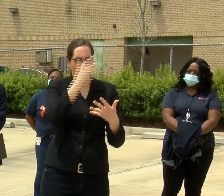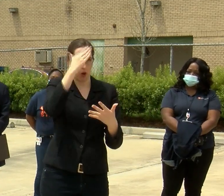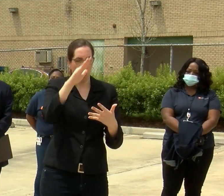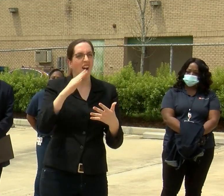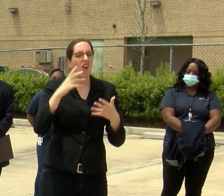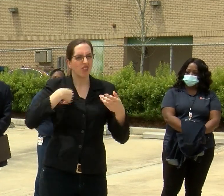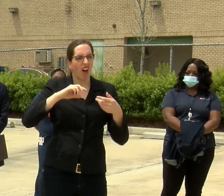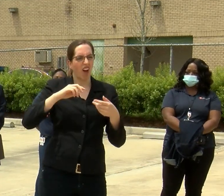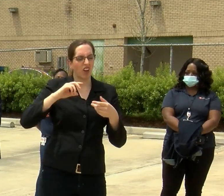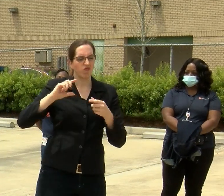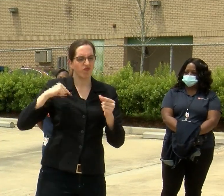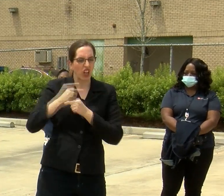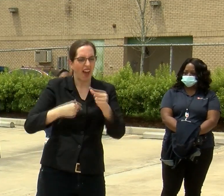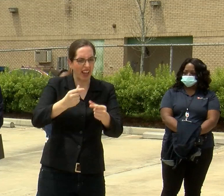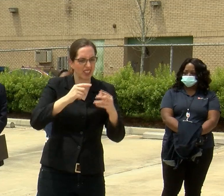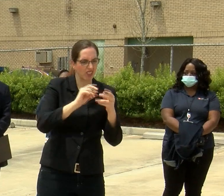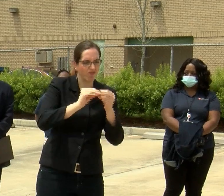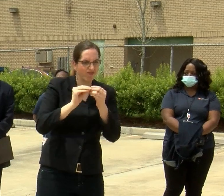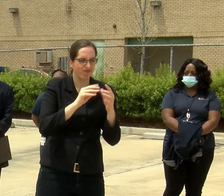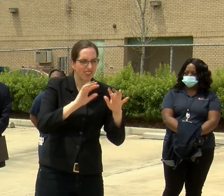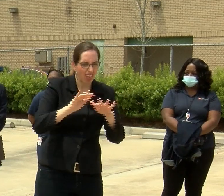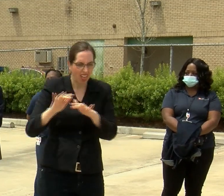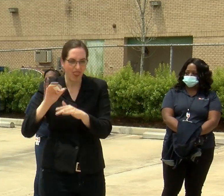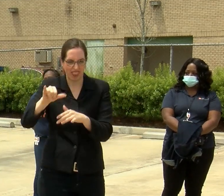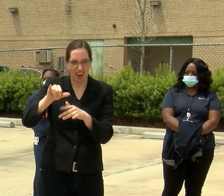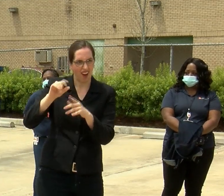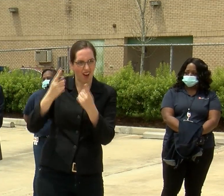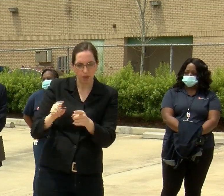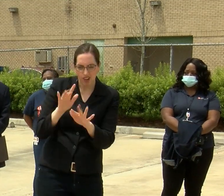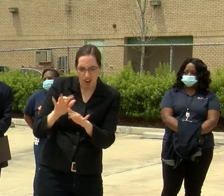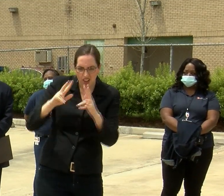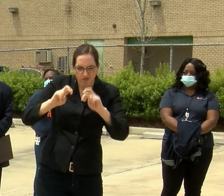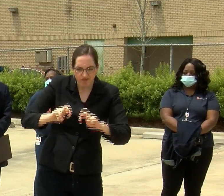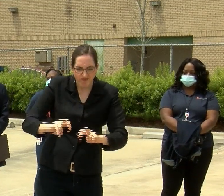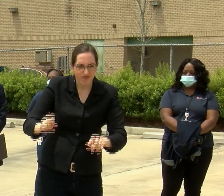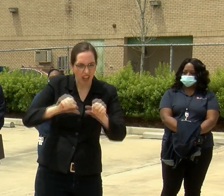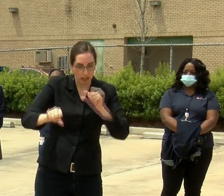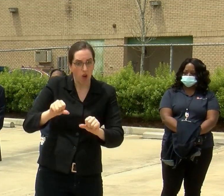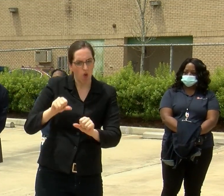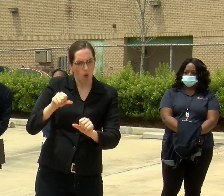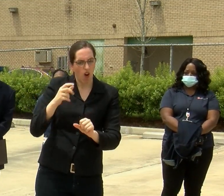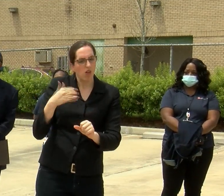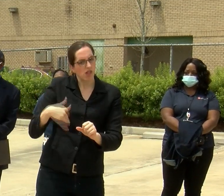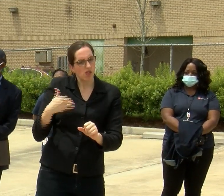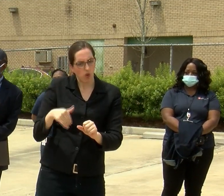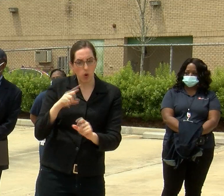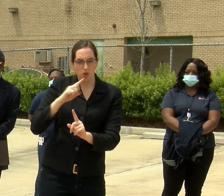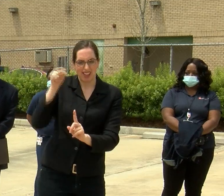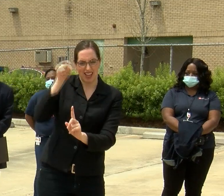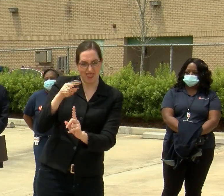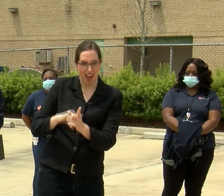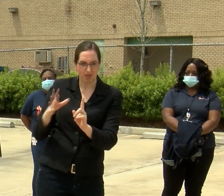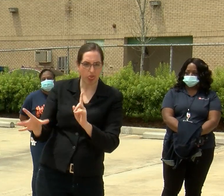genetic sequencing research was done on that case. And it was determined that there is a high probability that that case was not infected in